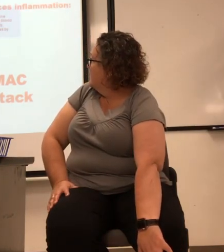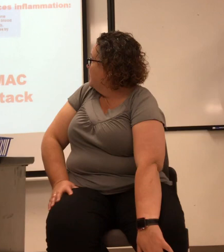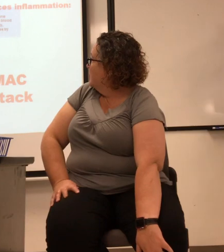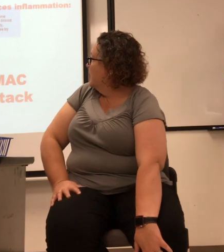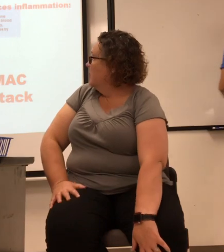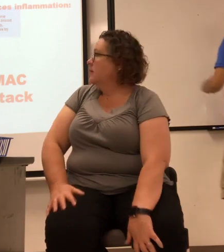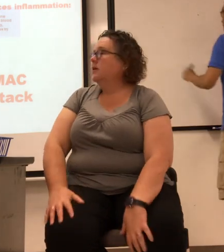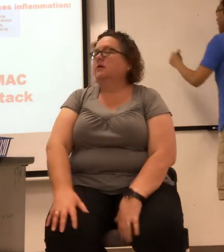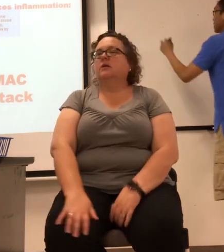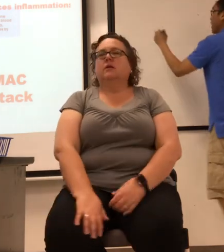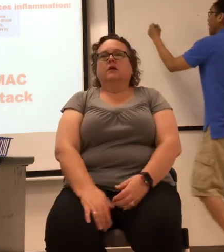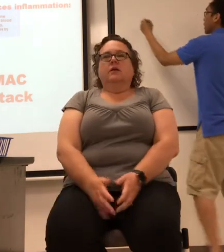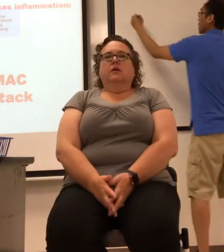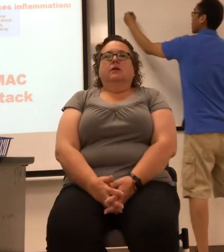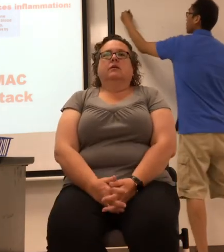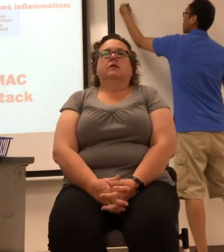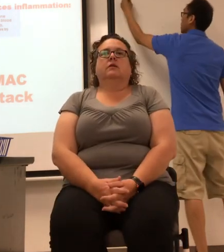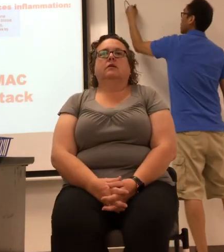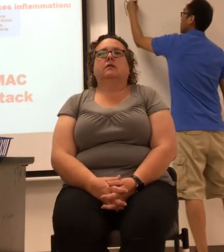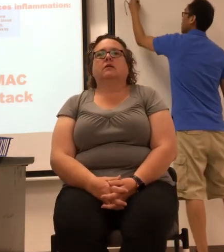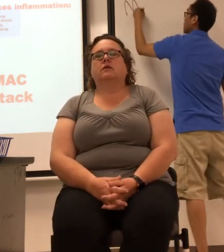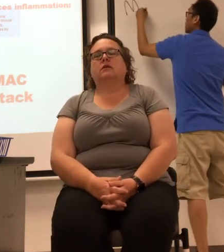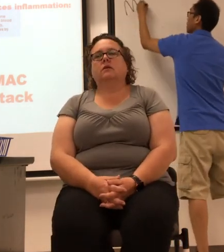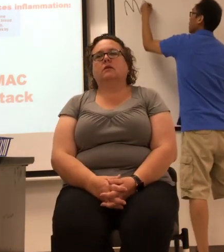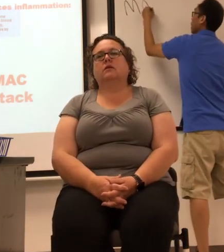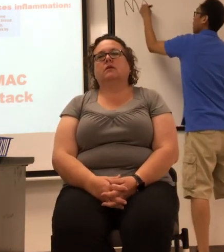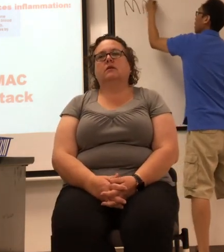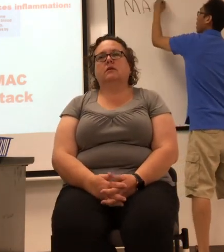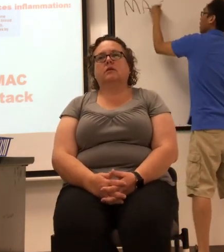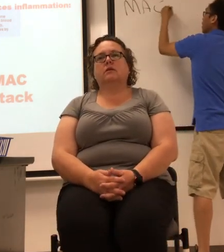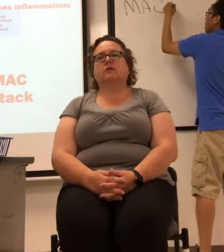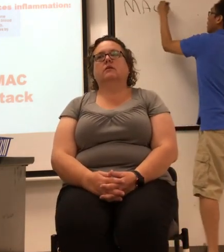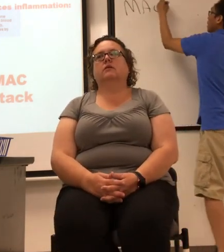So third thing, all right, MAC attack.